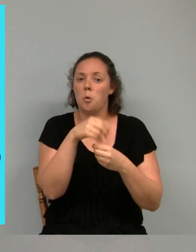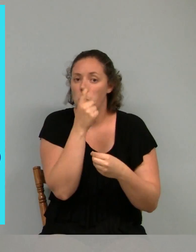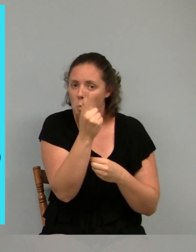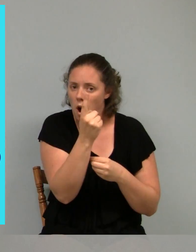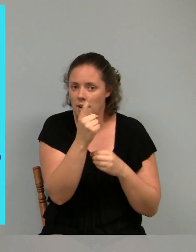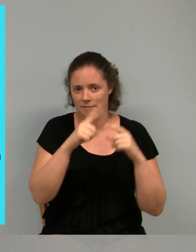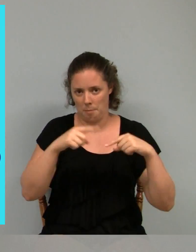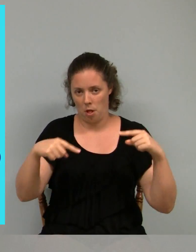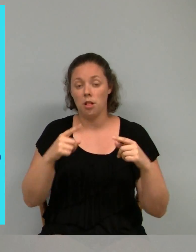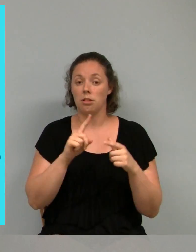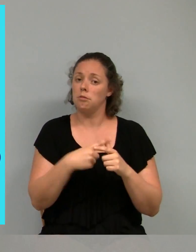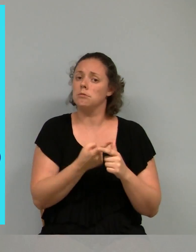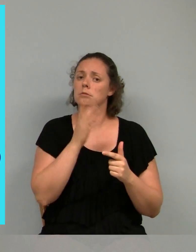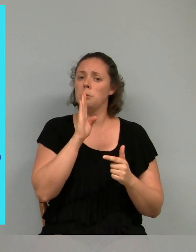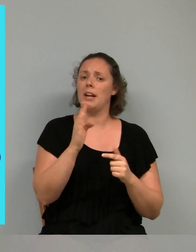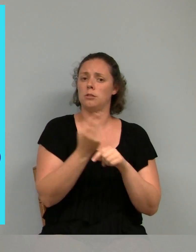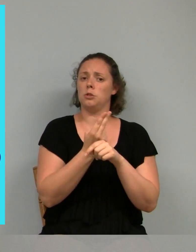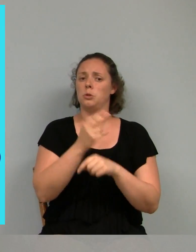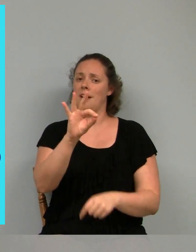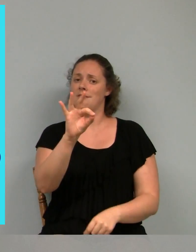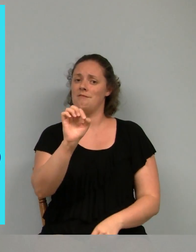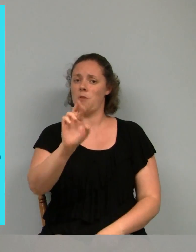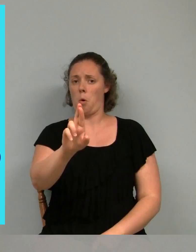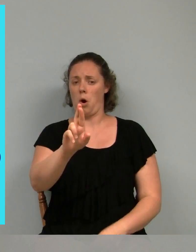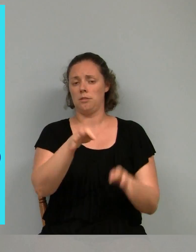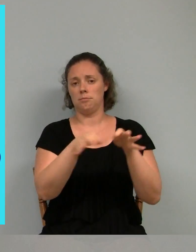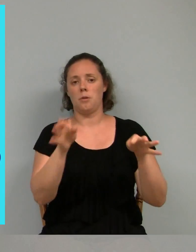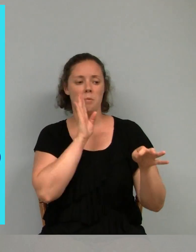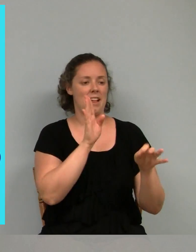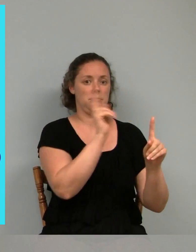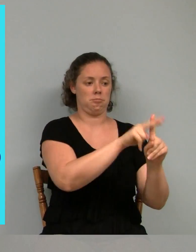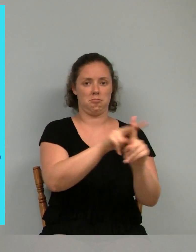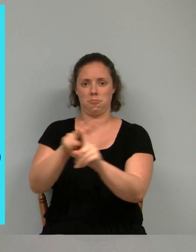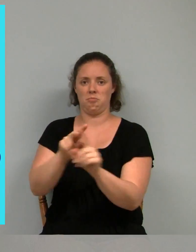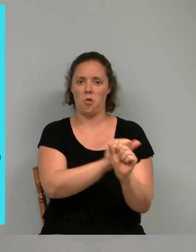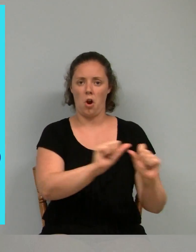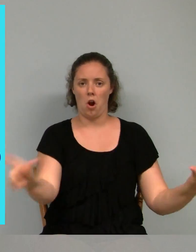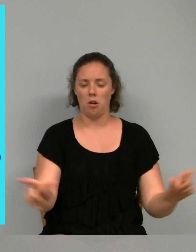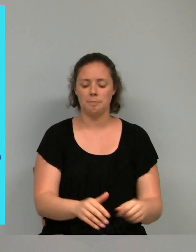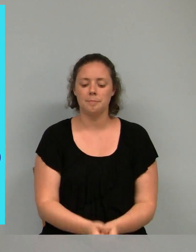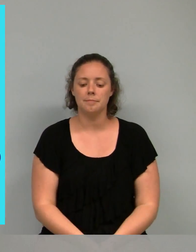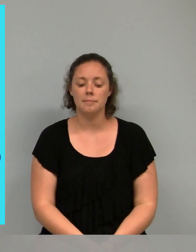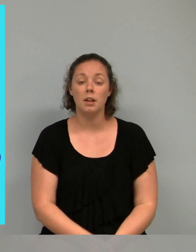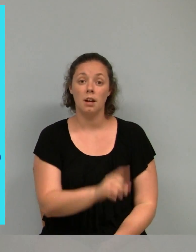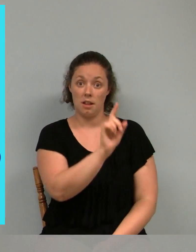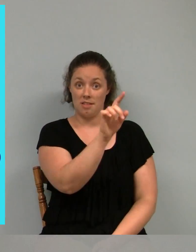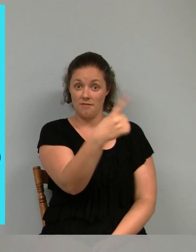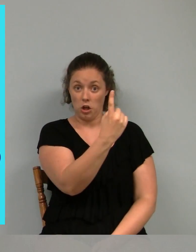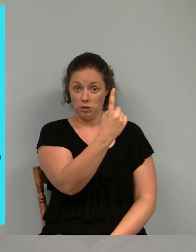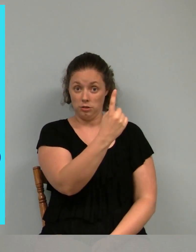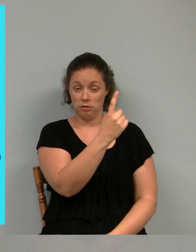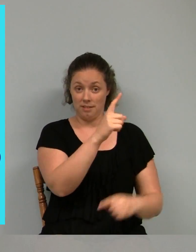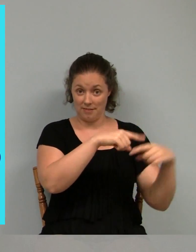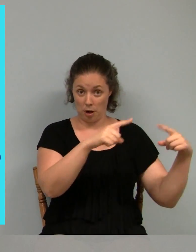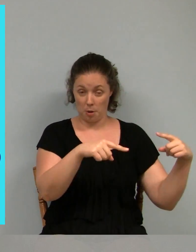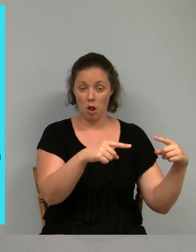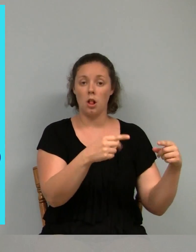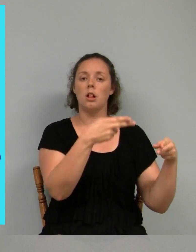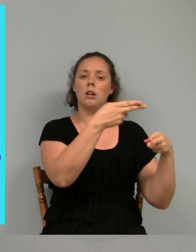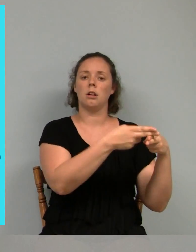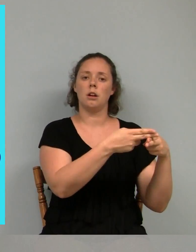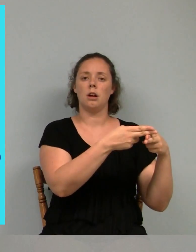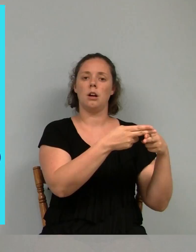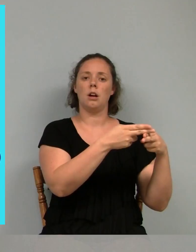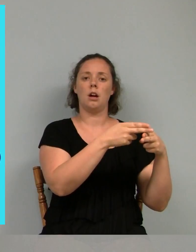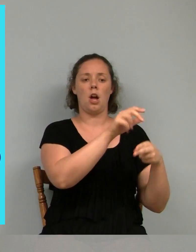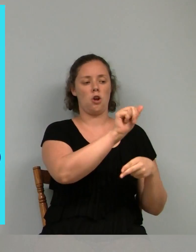then we'll use a for statement to apply to all of them. The first value in an array variable is called the